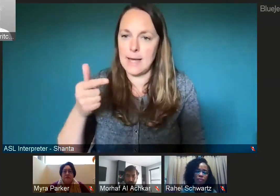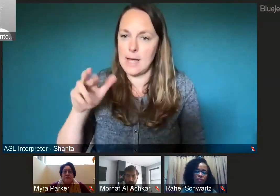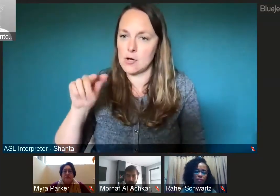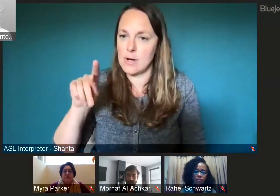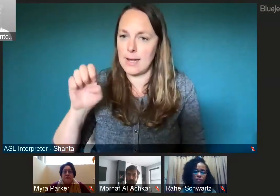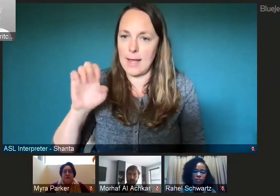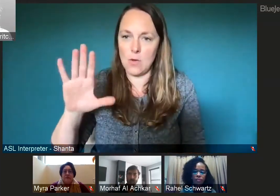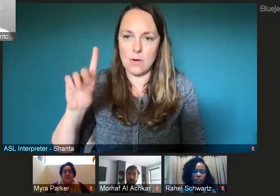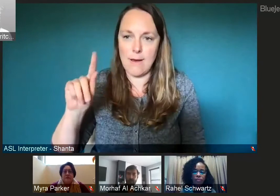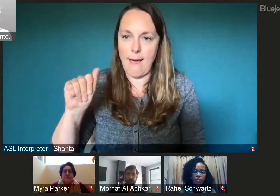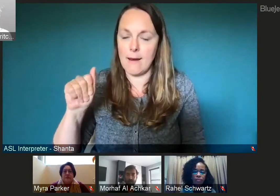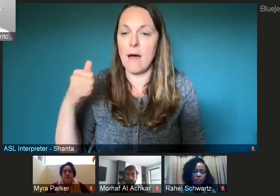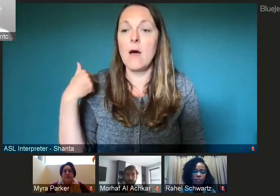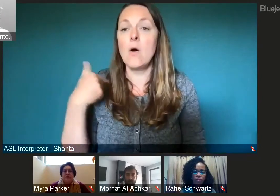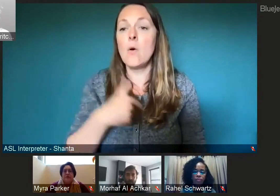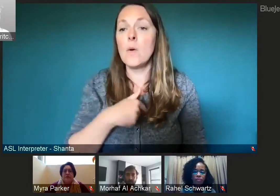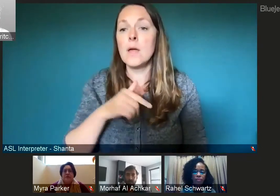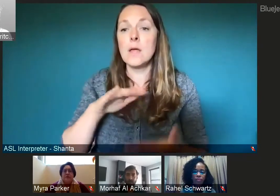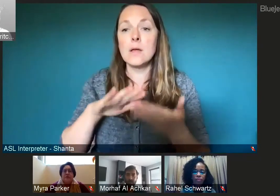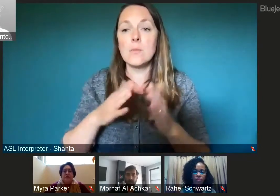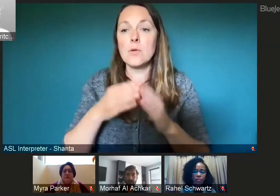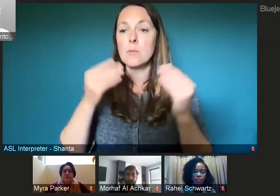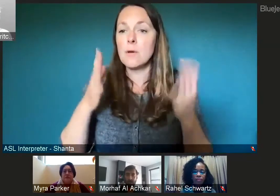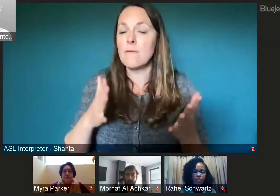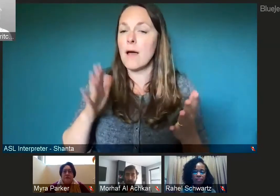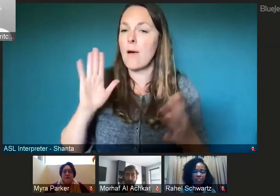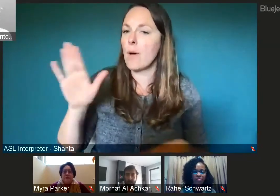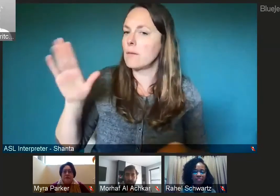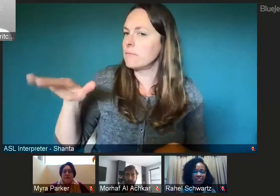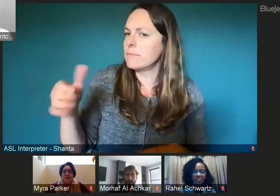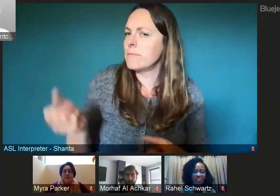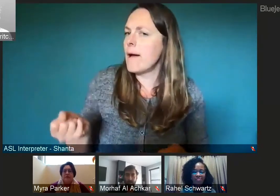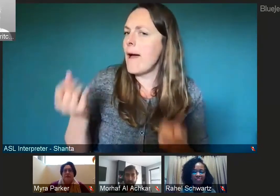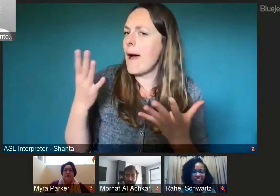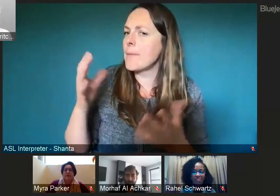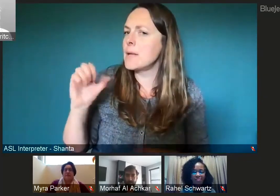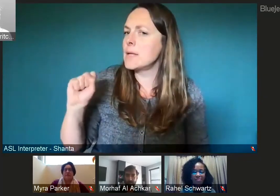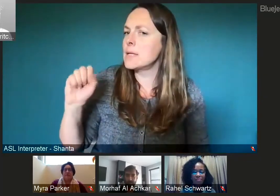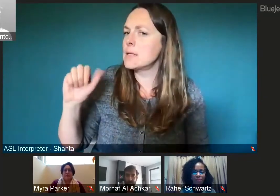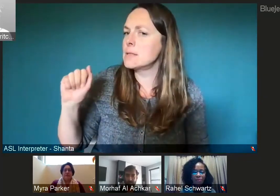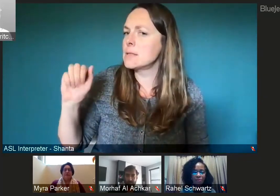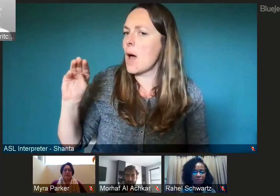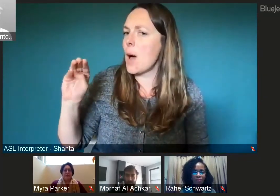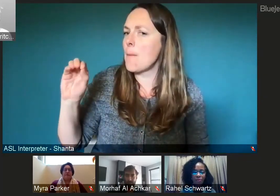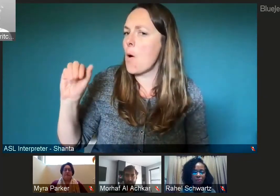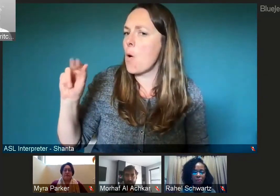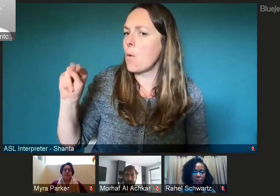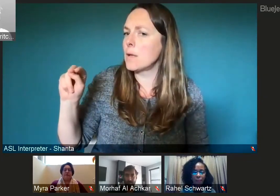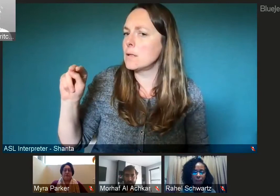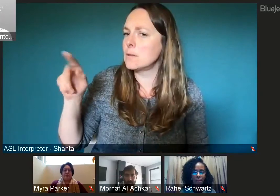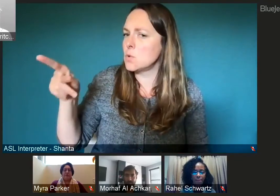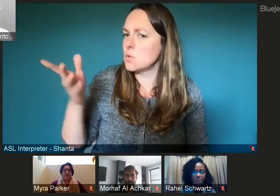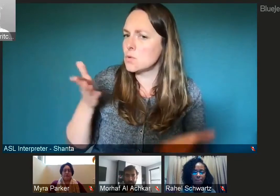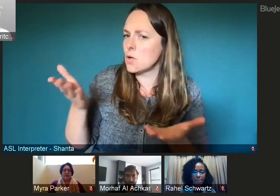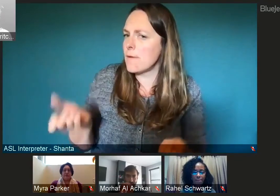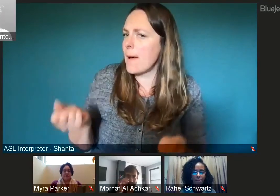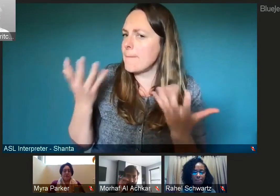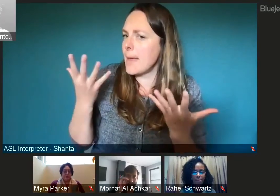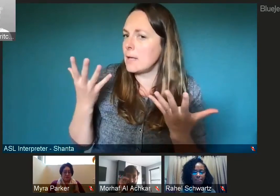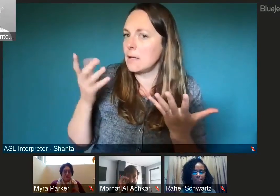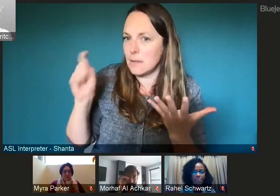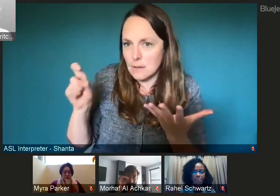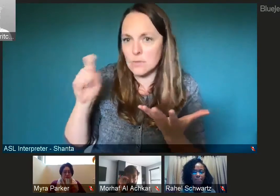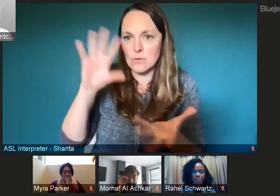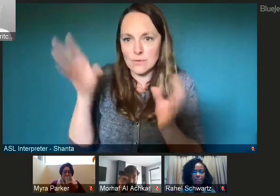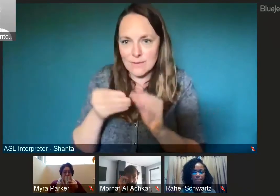we, the community providers, will come out to you and say, well, how many Samoans did you serve? And so, because that